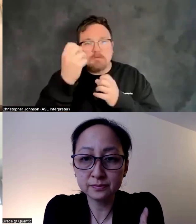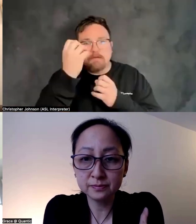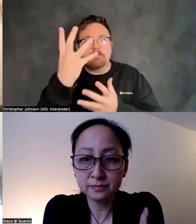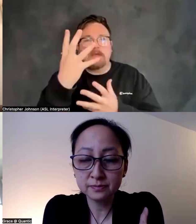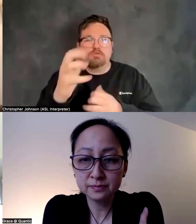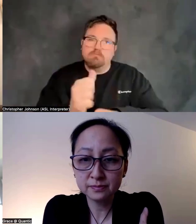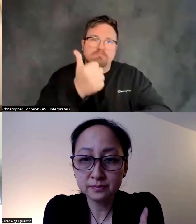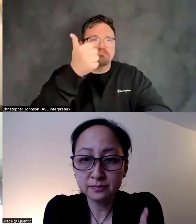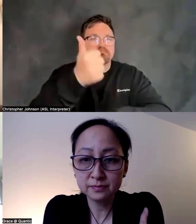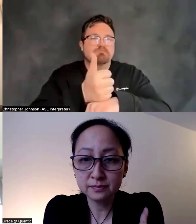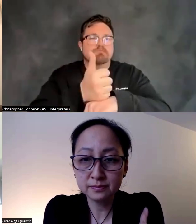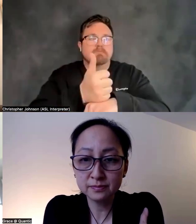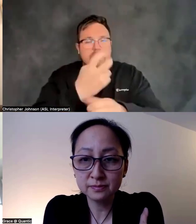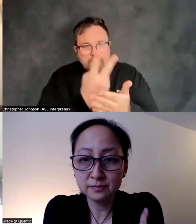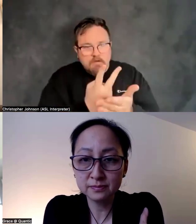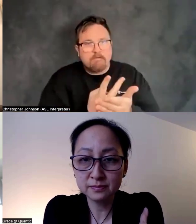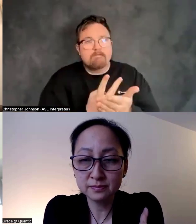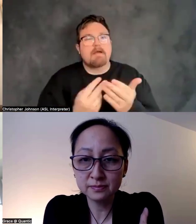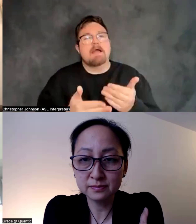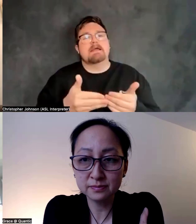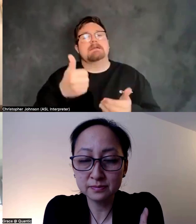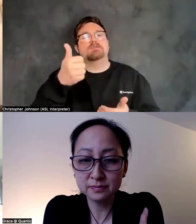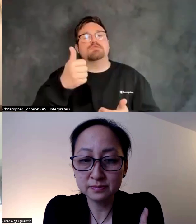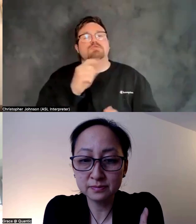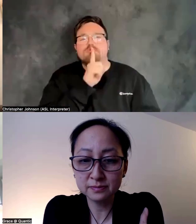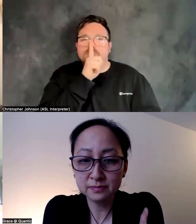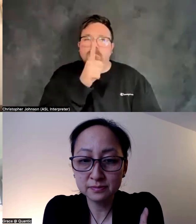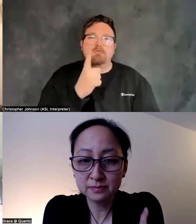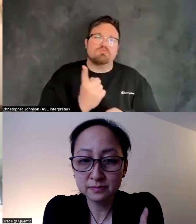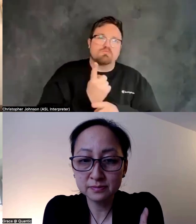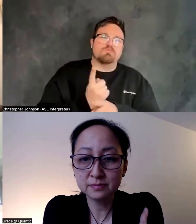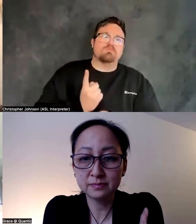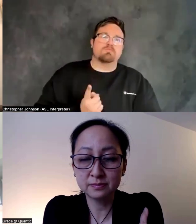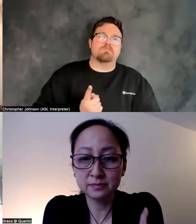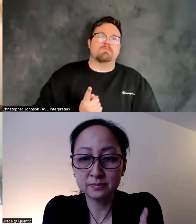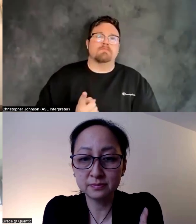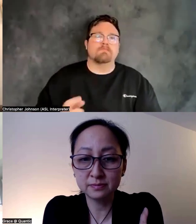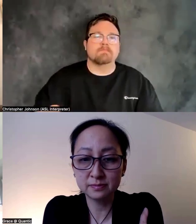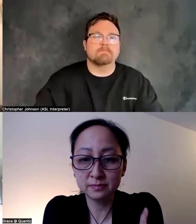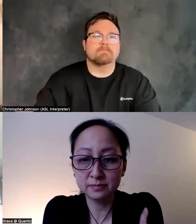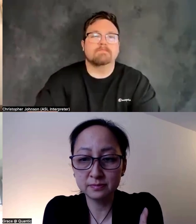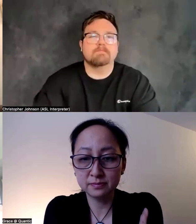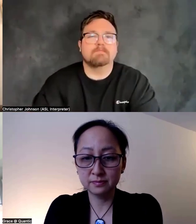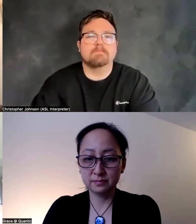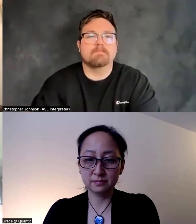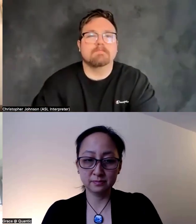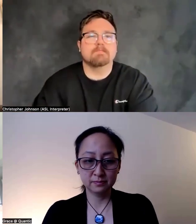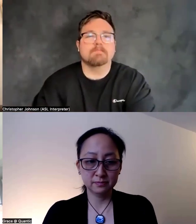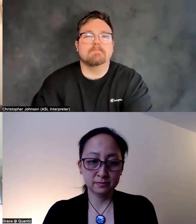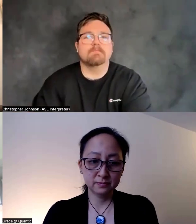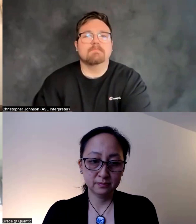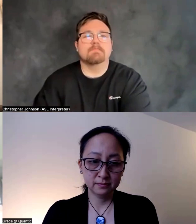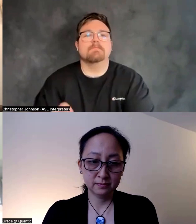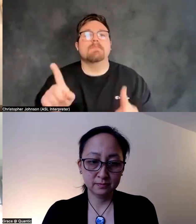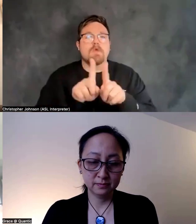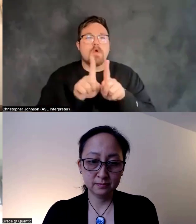or verify the source and the validity of that initial data. It also basically gives the control to the community. So if the